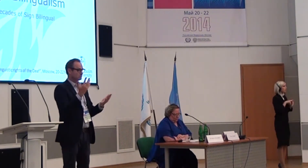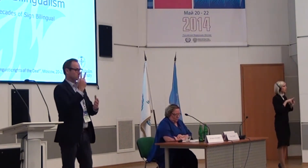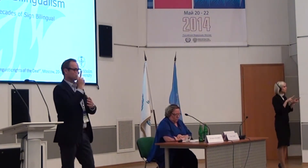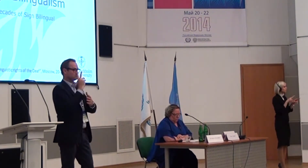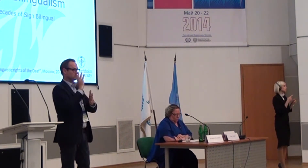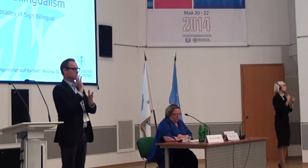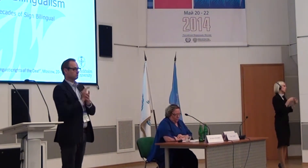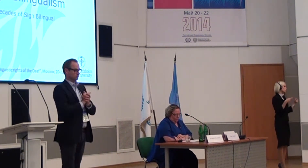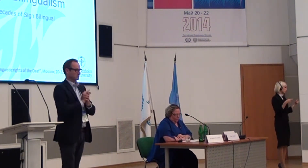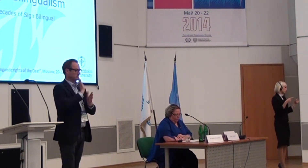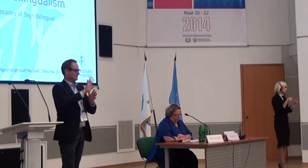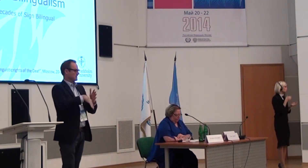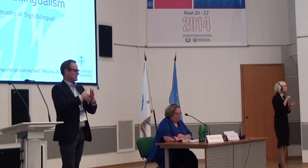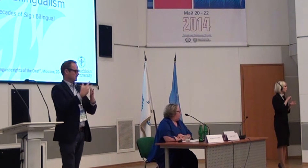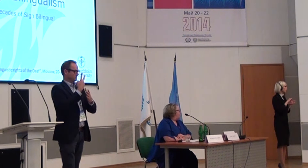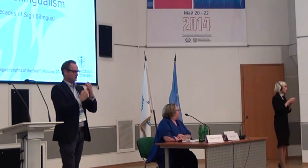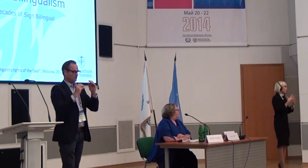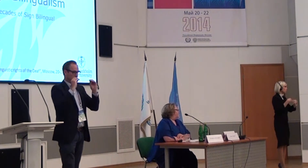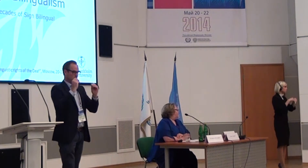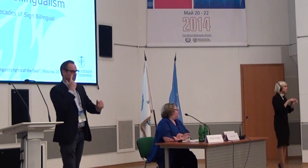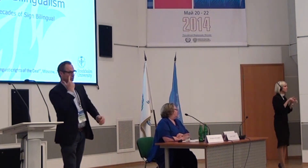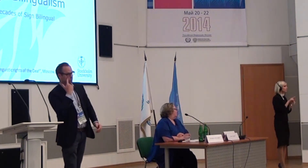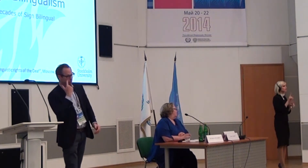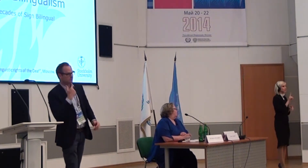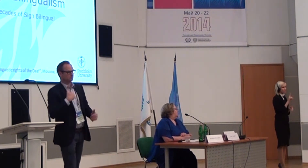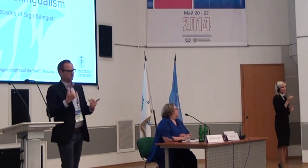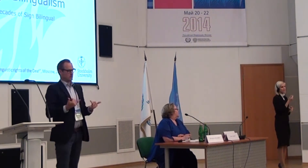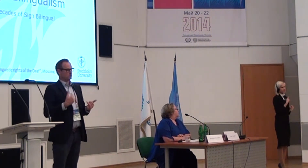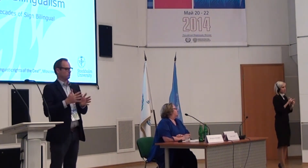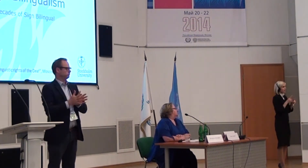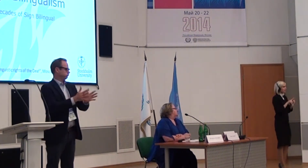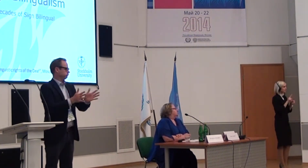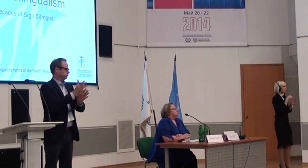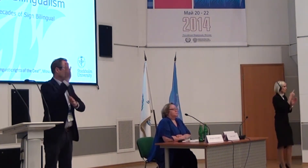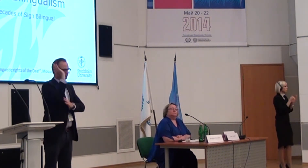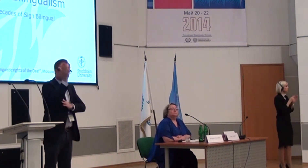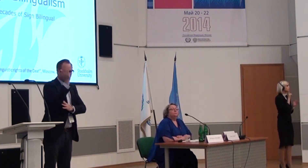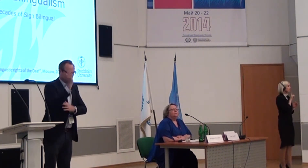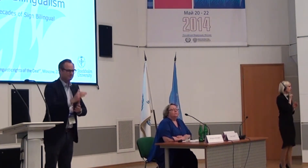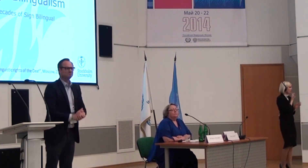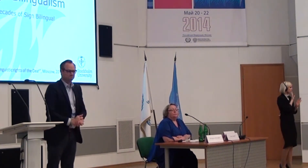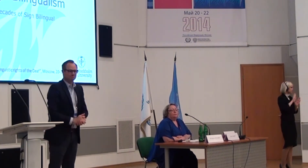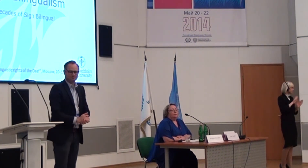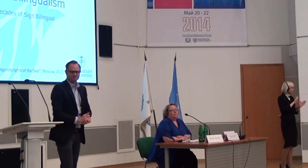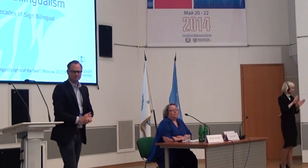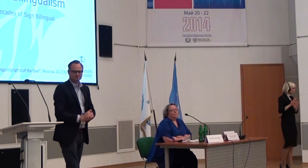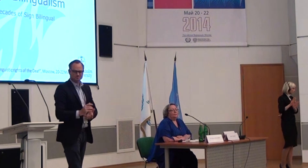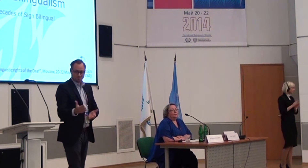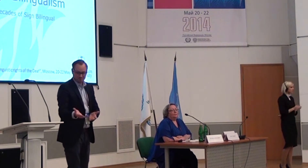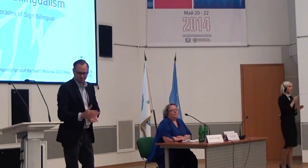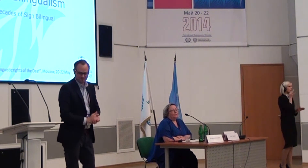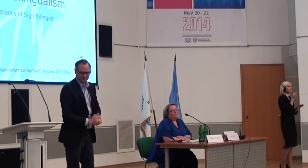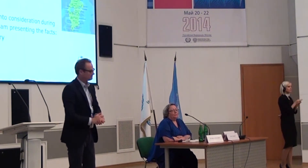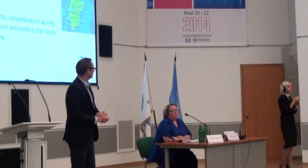So I leave you with that question now, and I will give you an answer later. So let me